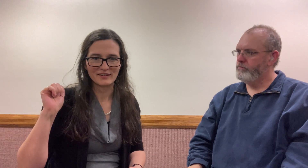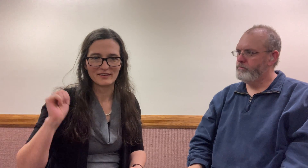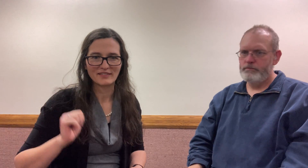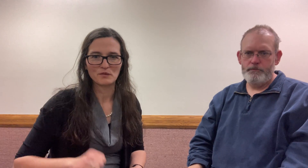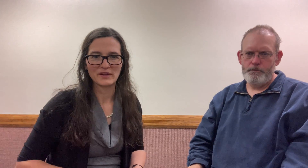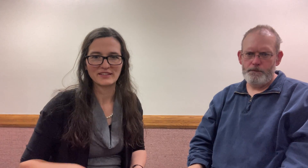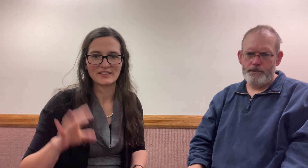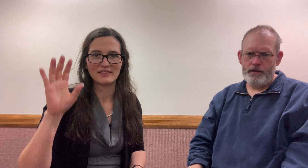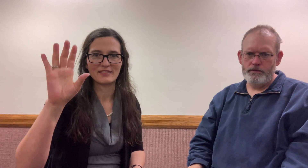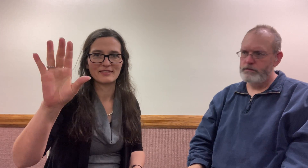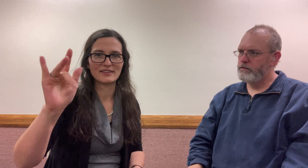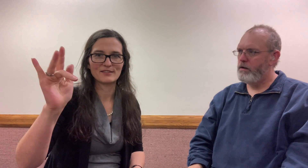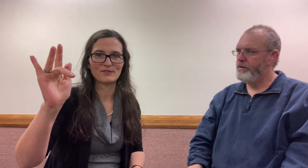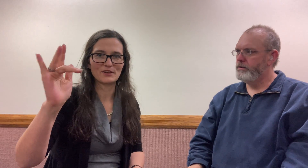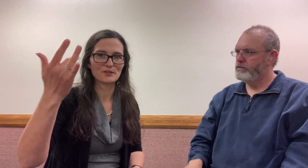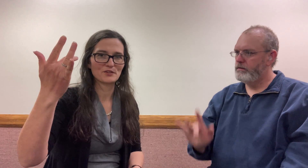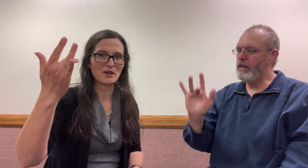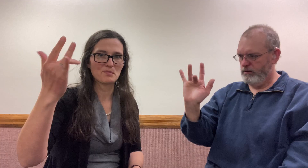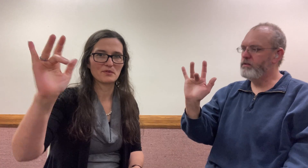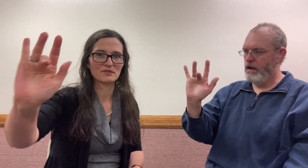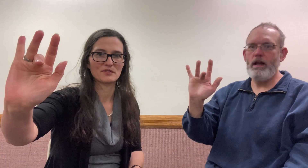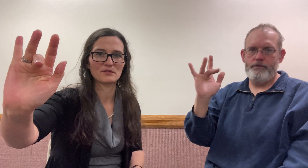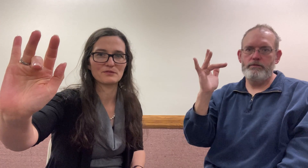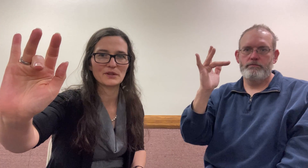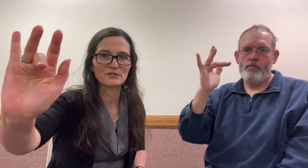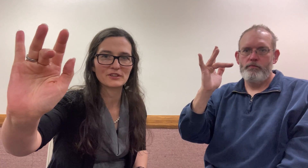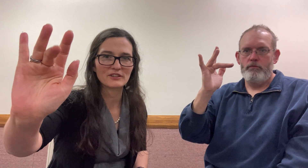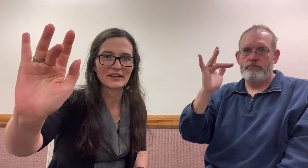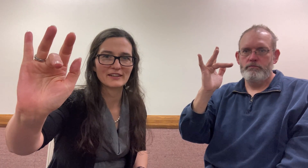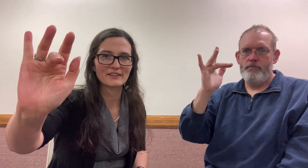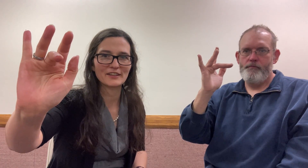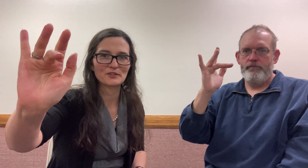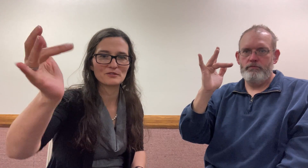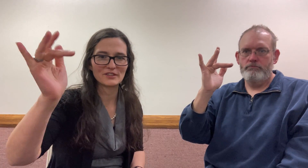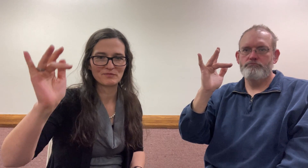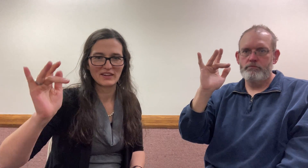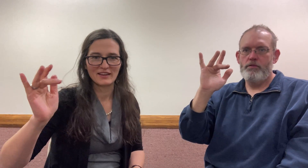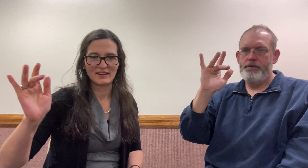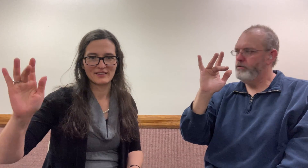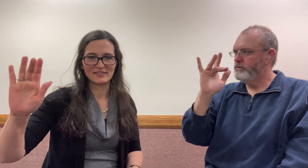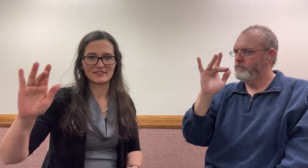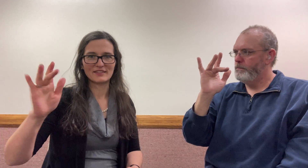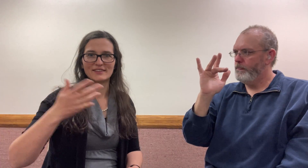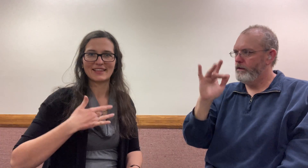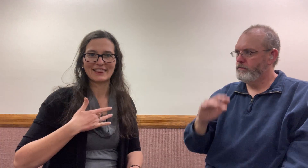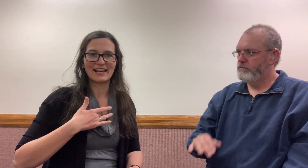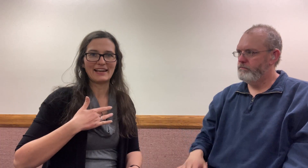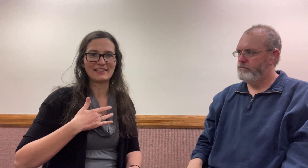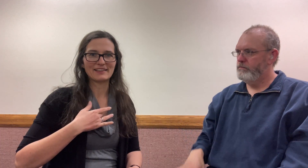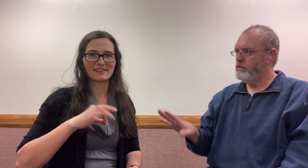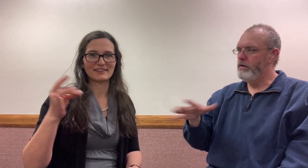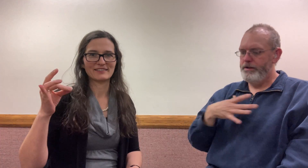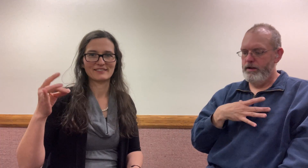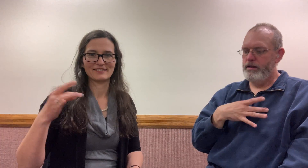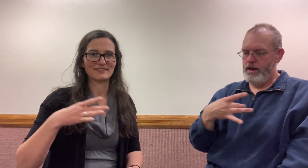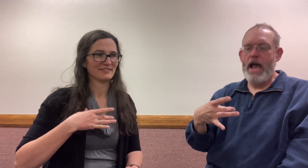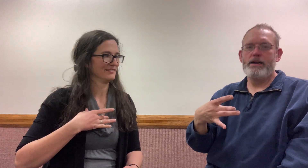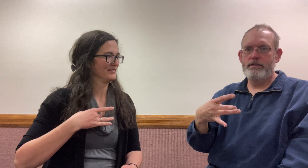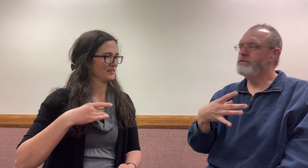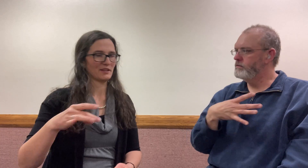And then we did this finger shape, so middle finger kind of kinked over. And this is like, so like